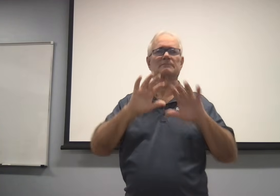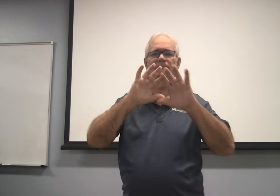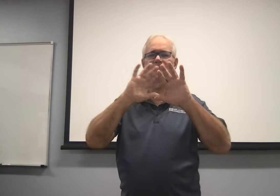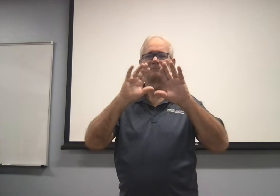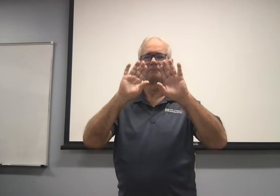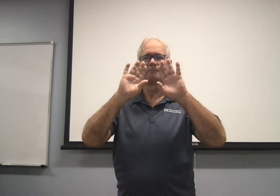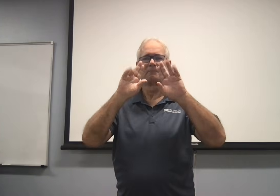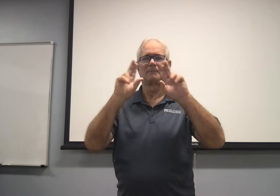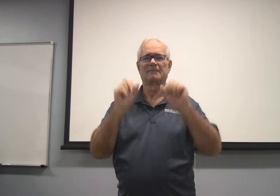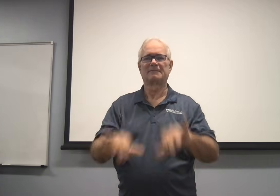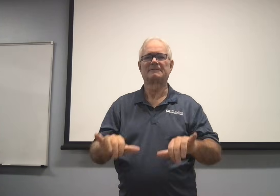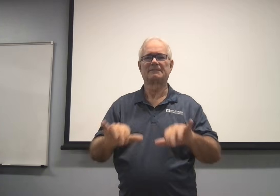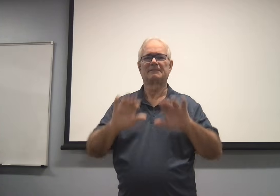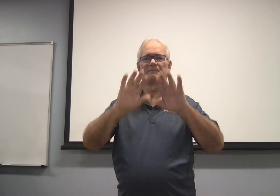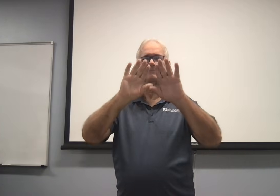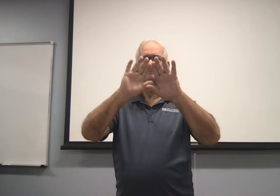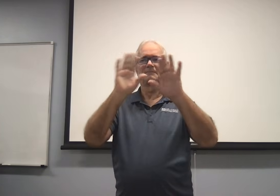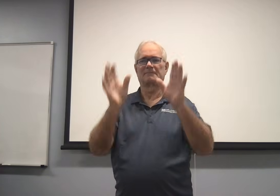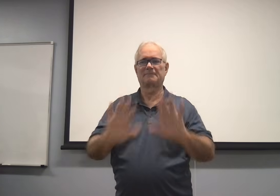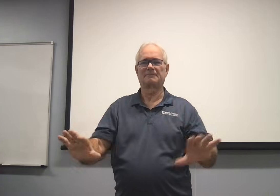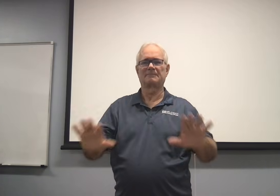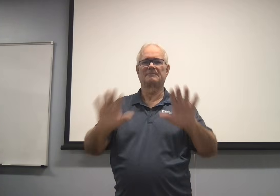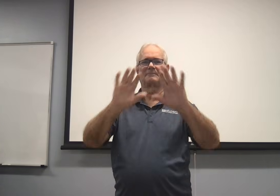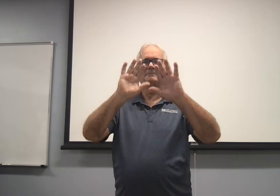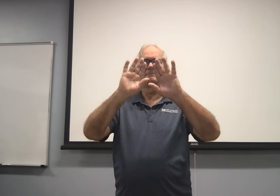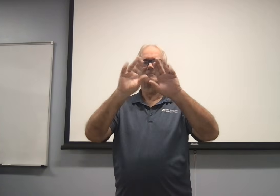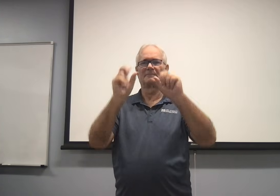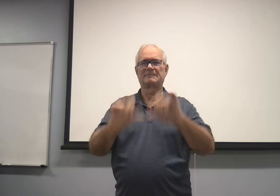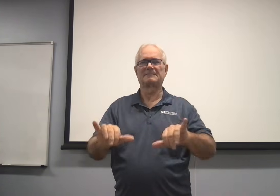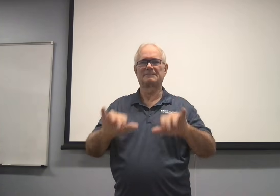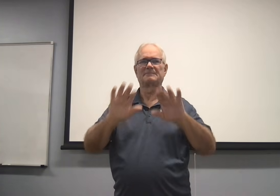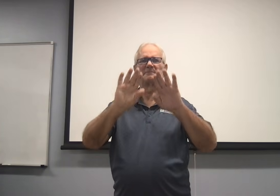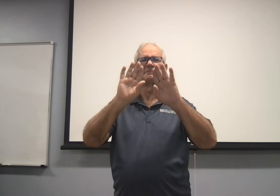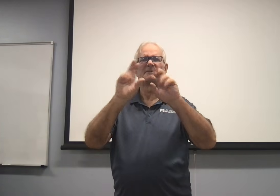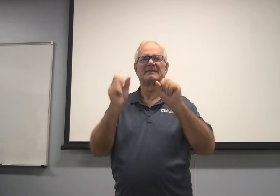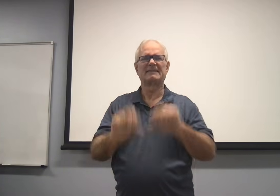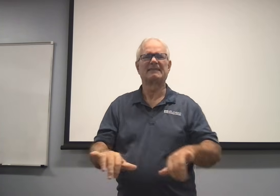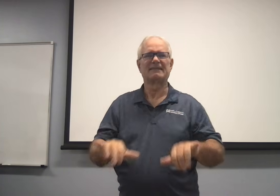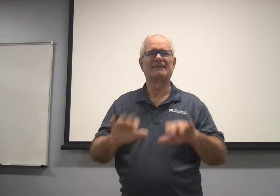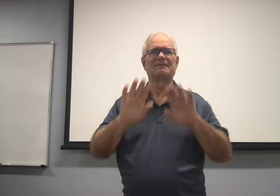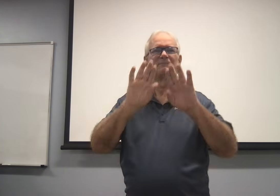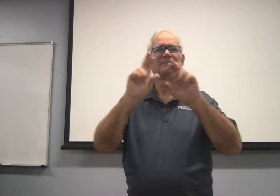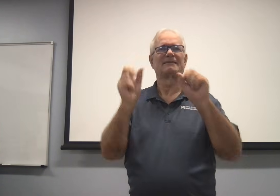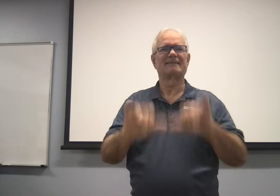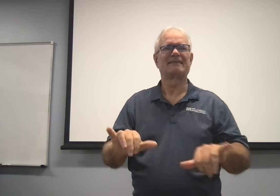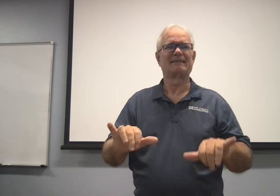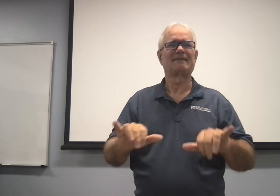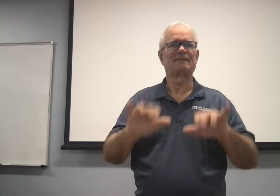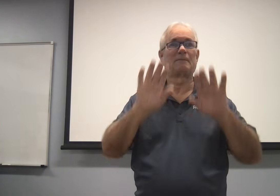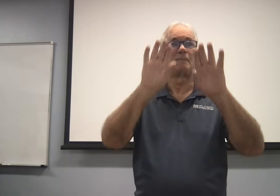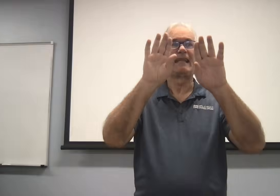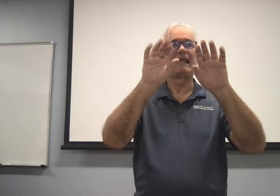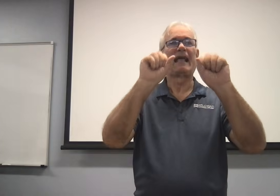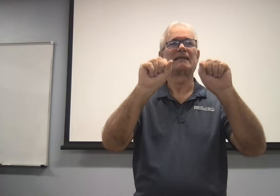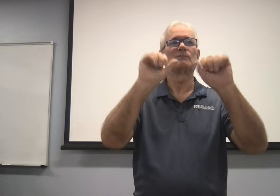and I'm busy. Busy. It has a Z movement to it, or a